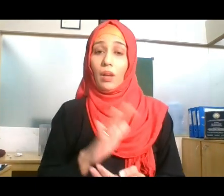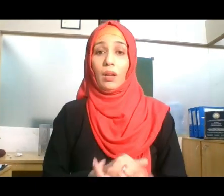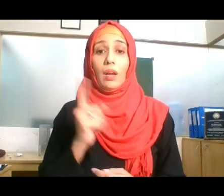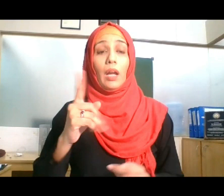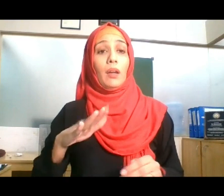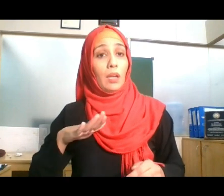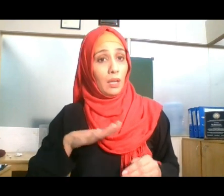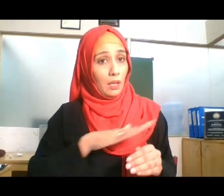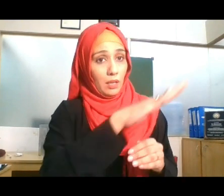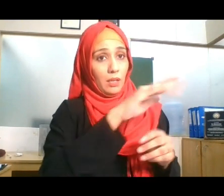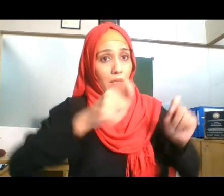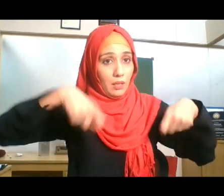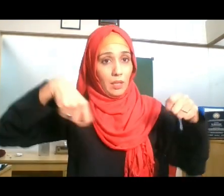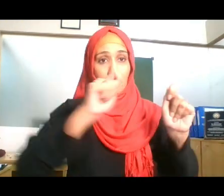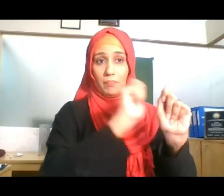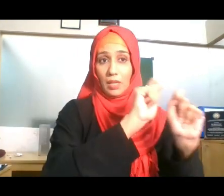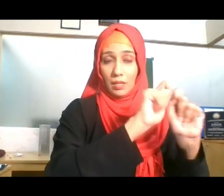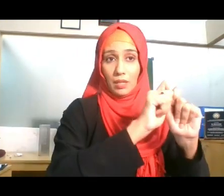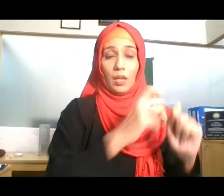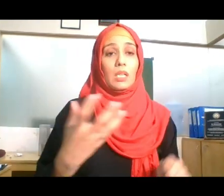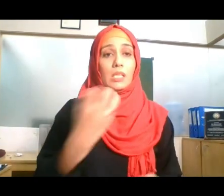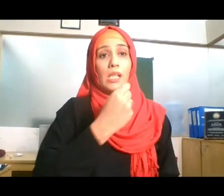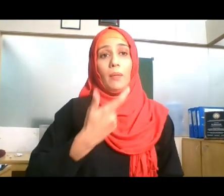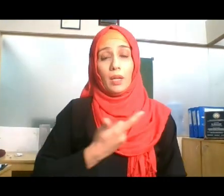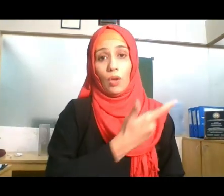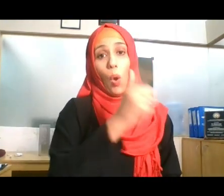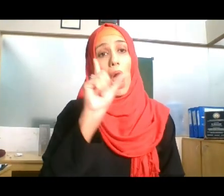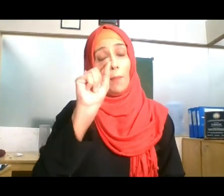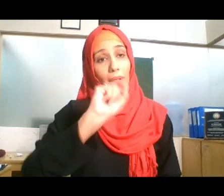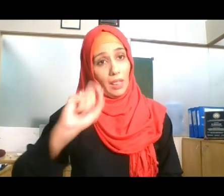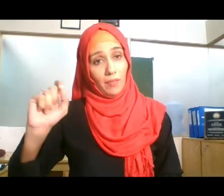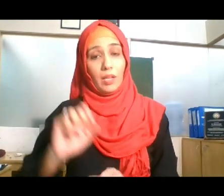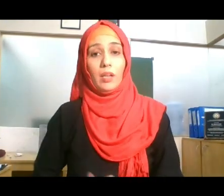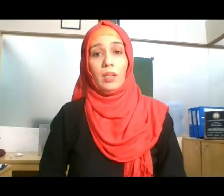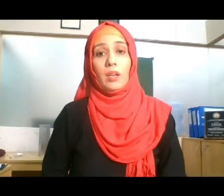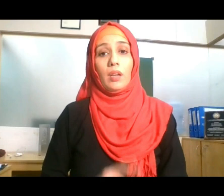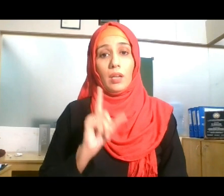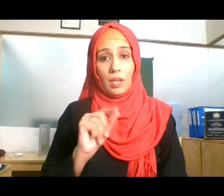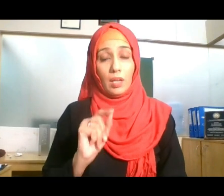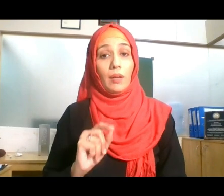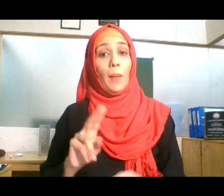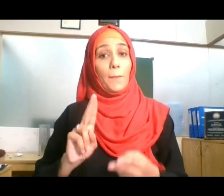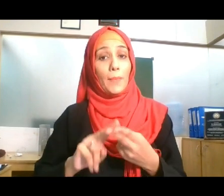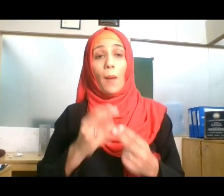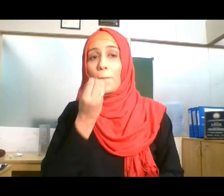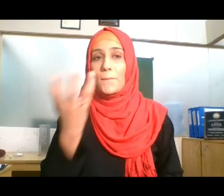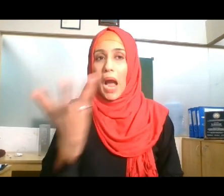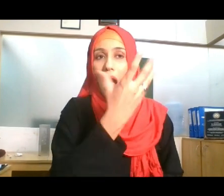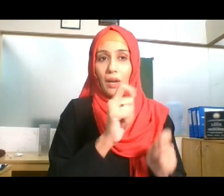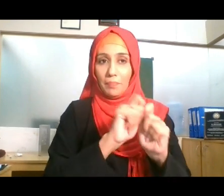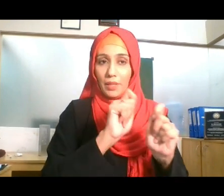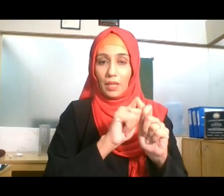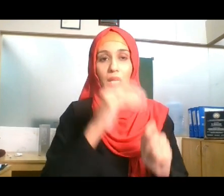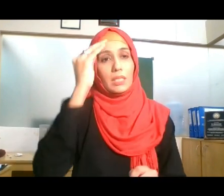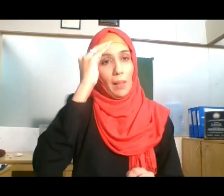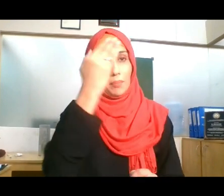ramps for these people in all Markaz, and they will make friendly parks also in